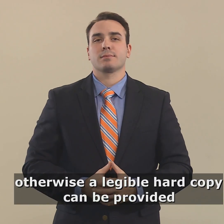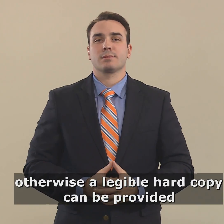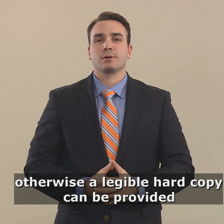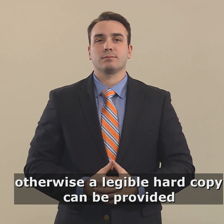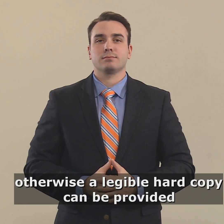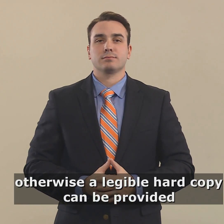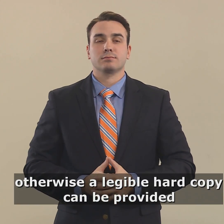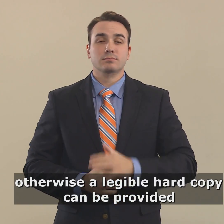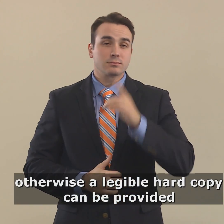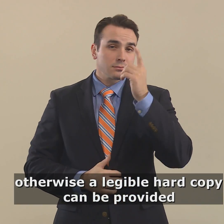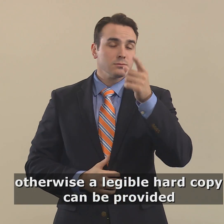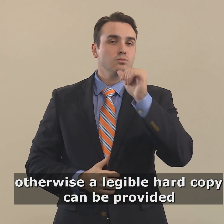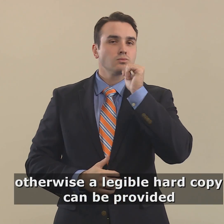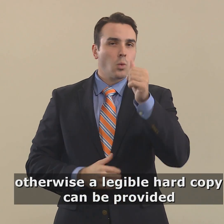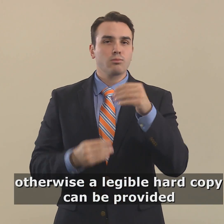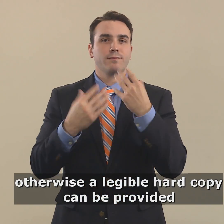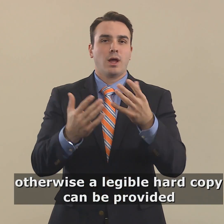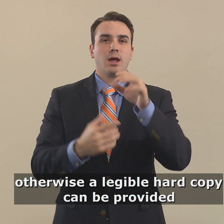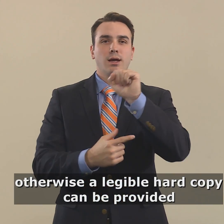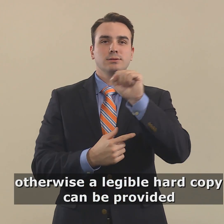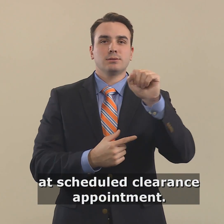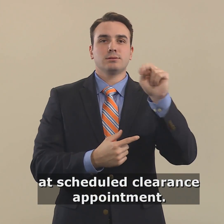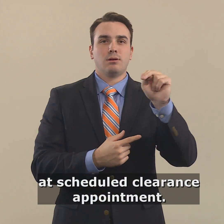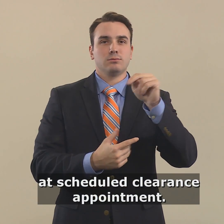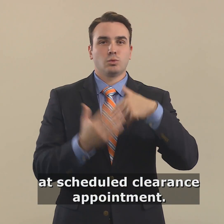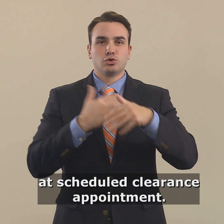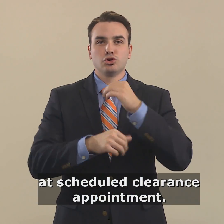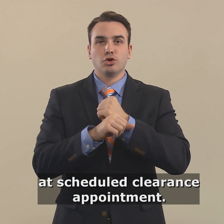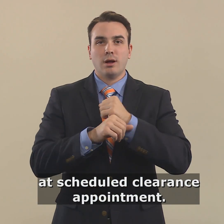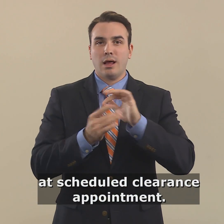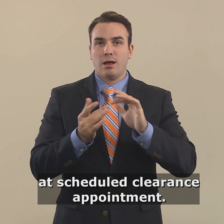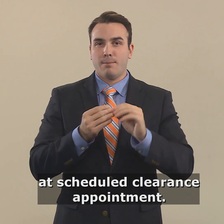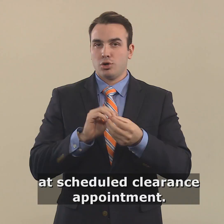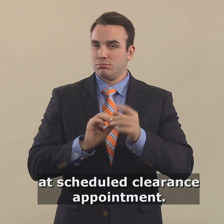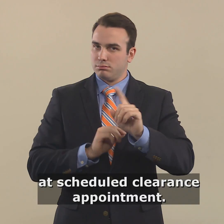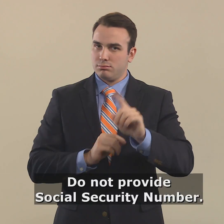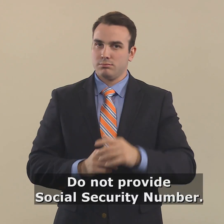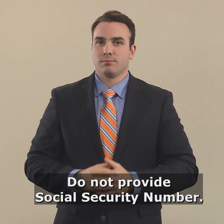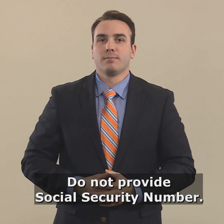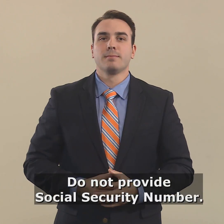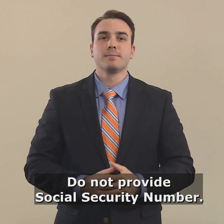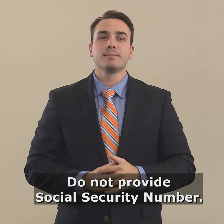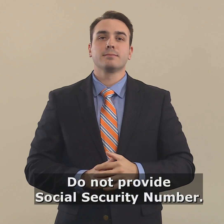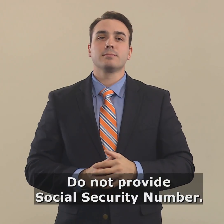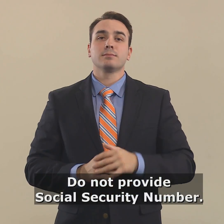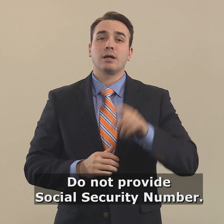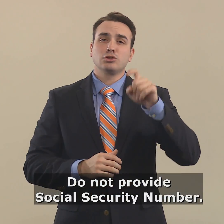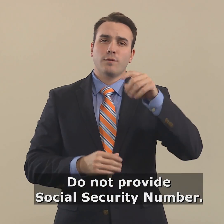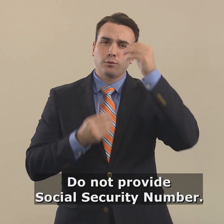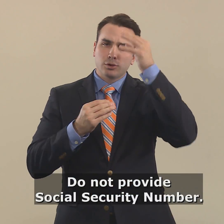a legible hard copy can be provided at scheduled clearance appointment. Do not provide Social Security number.